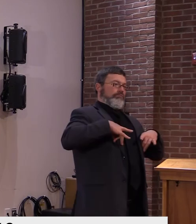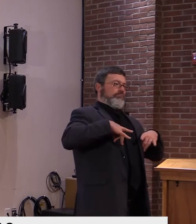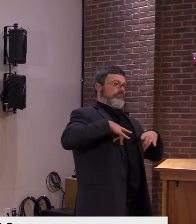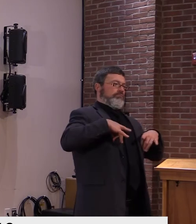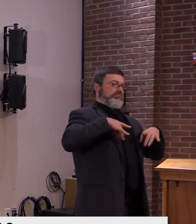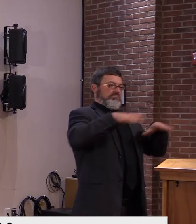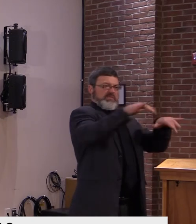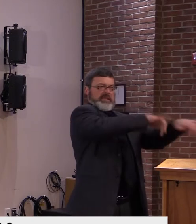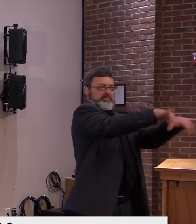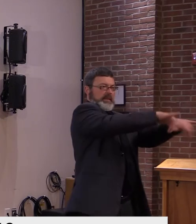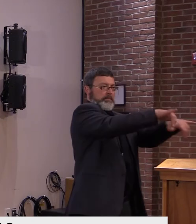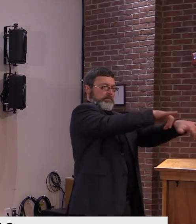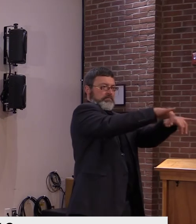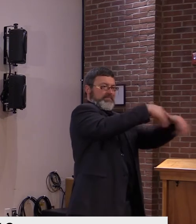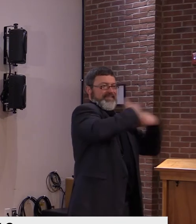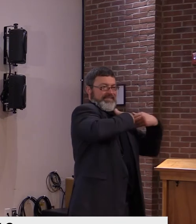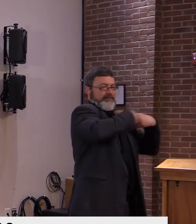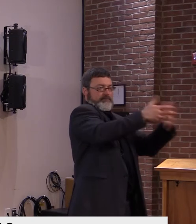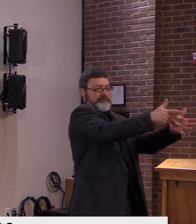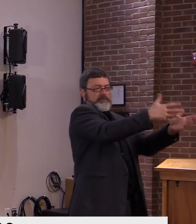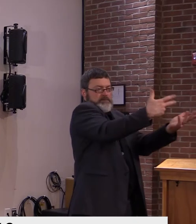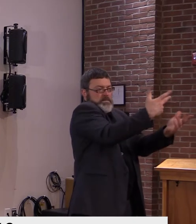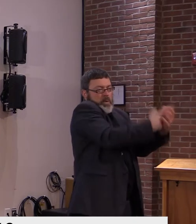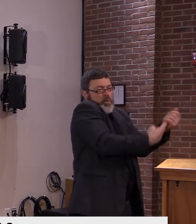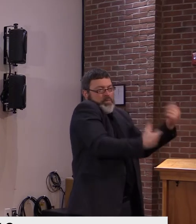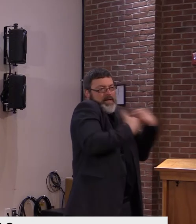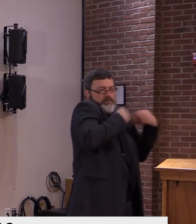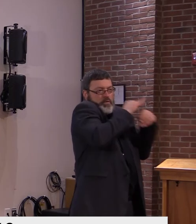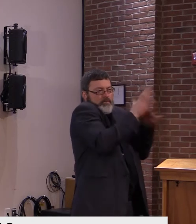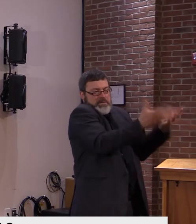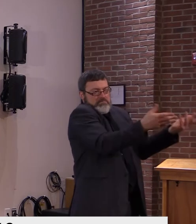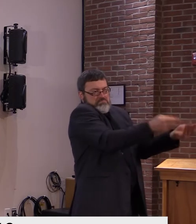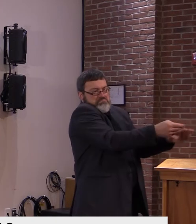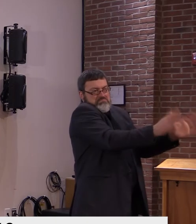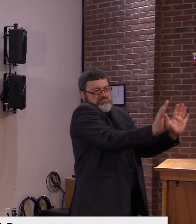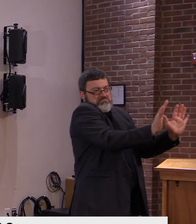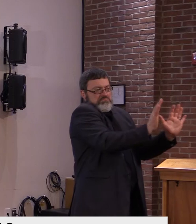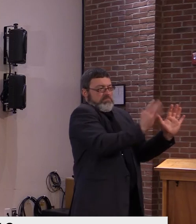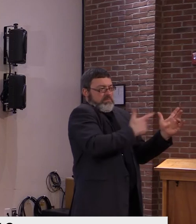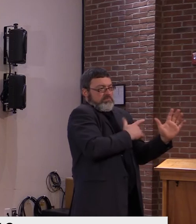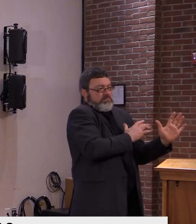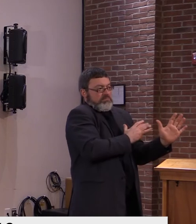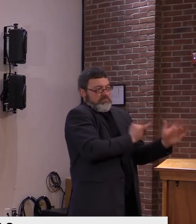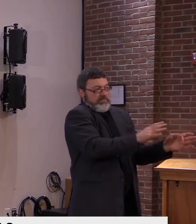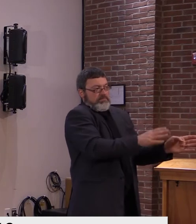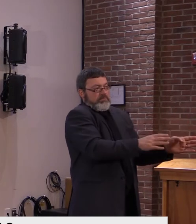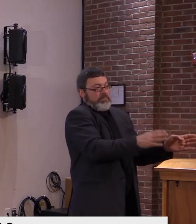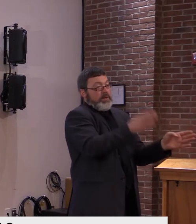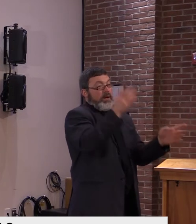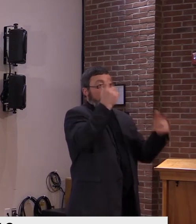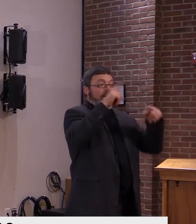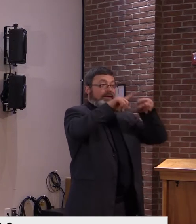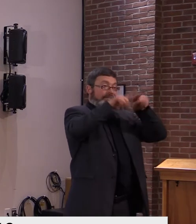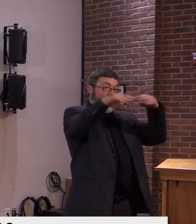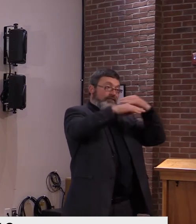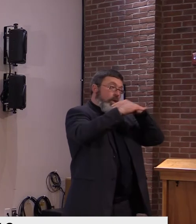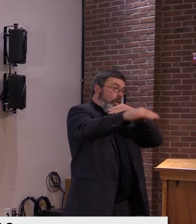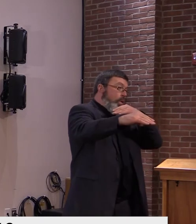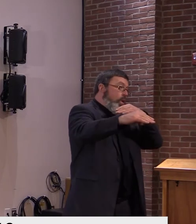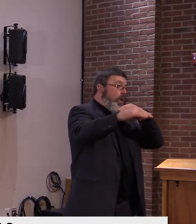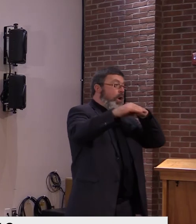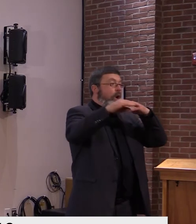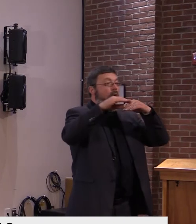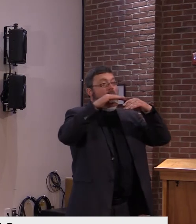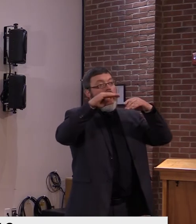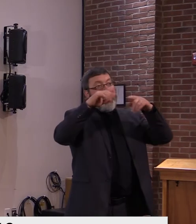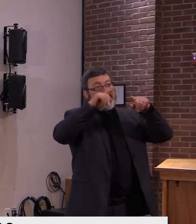We also make sure that in places that have people on different floors or on the same floor but in different units or wings on